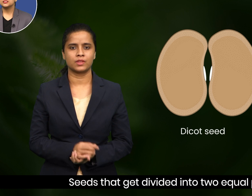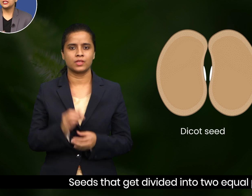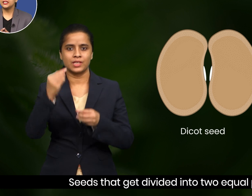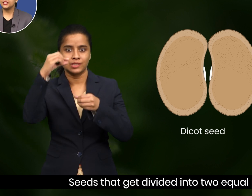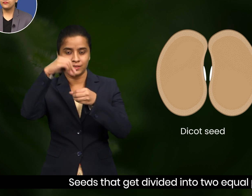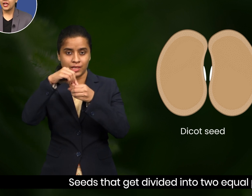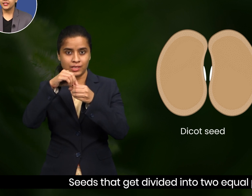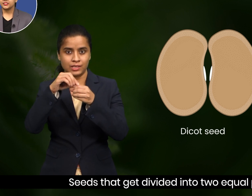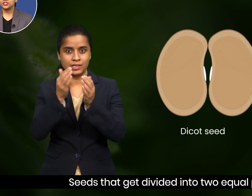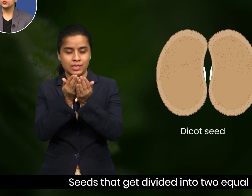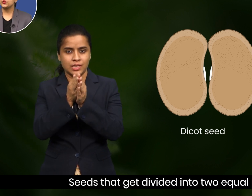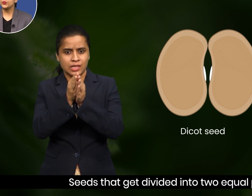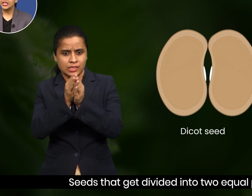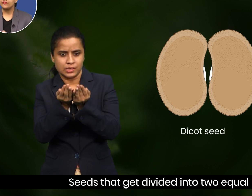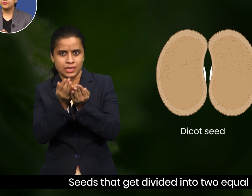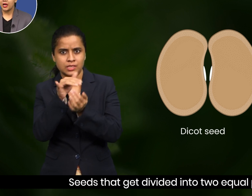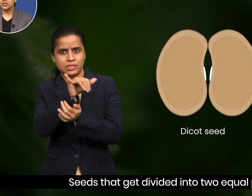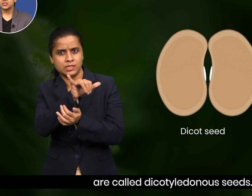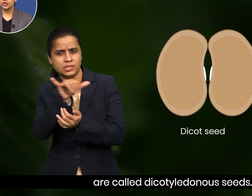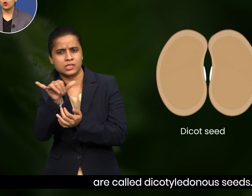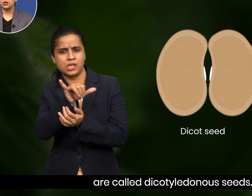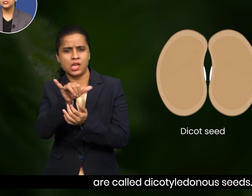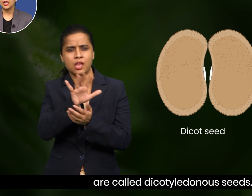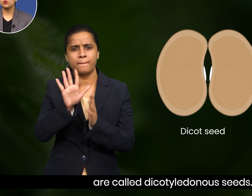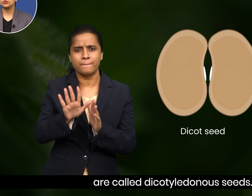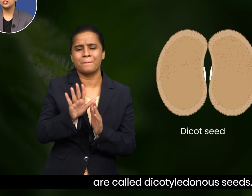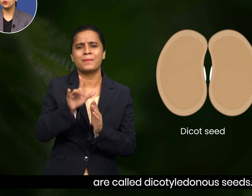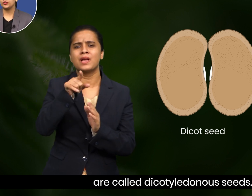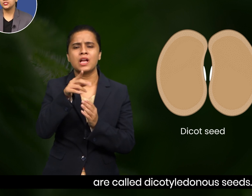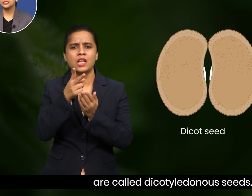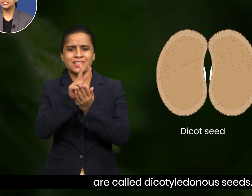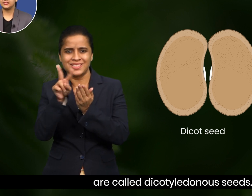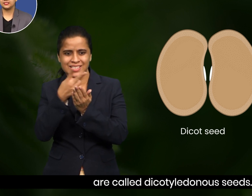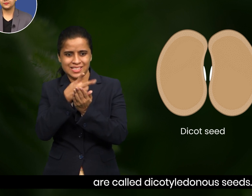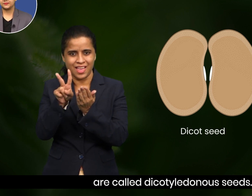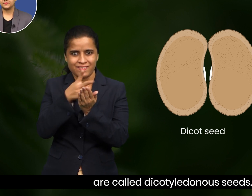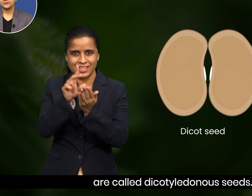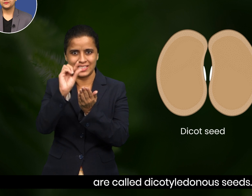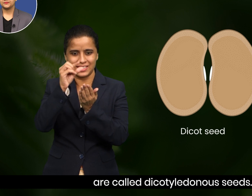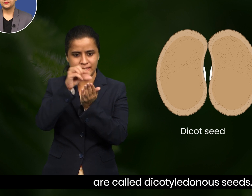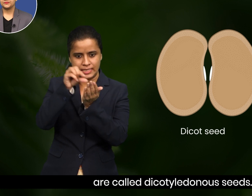Seeds that get divided into 2 equal parts are called dicotyledonous seeds.